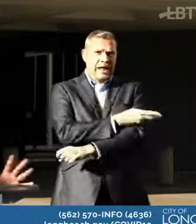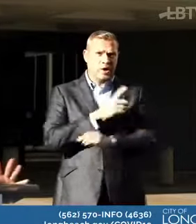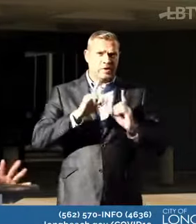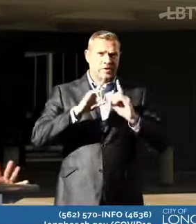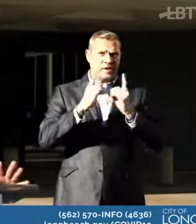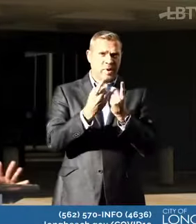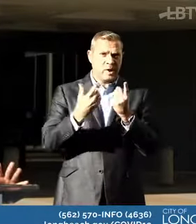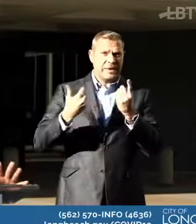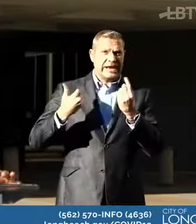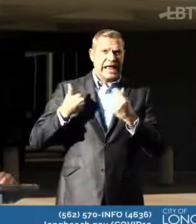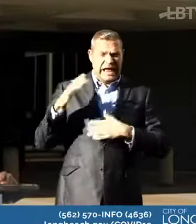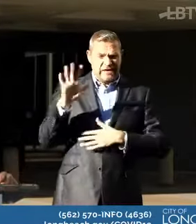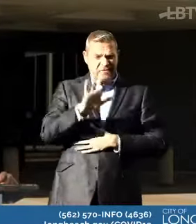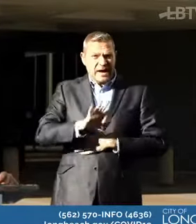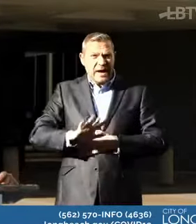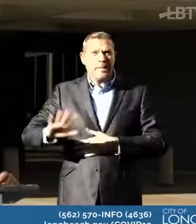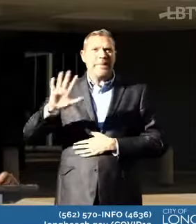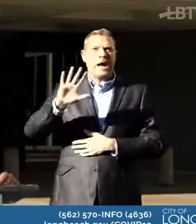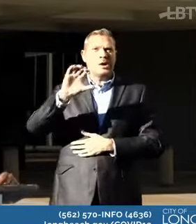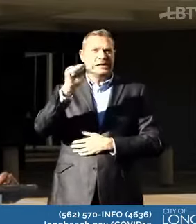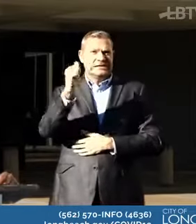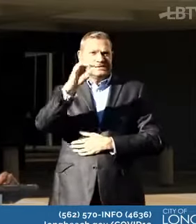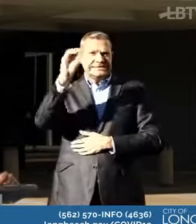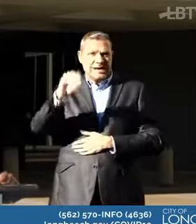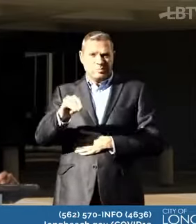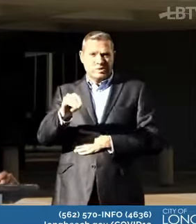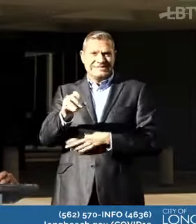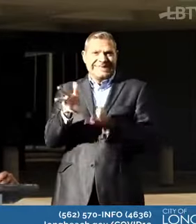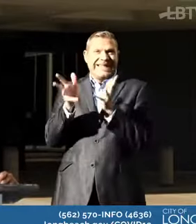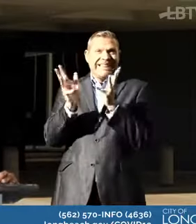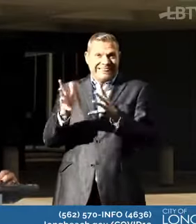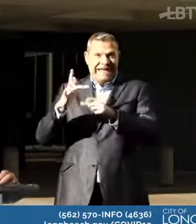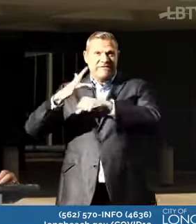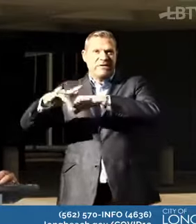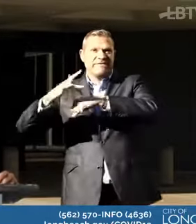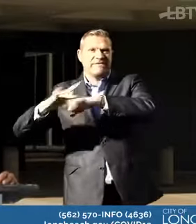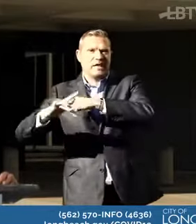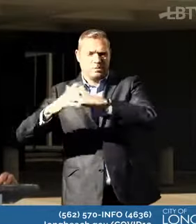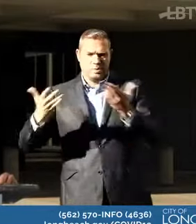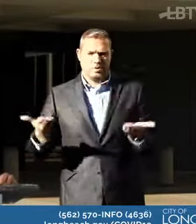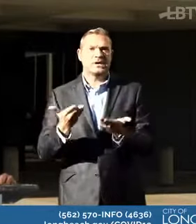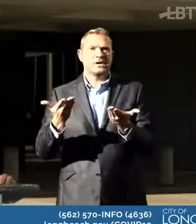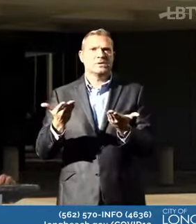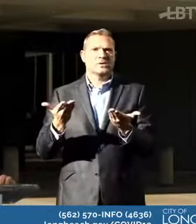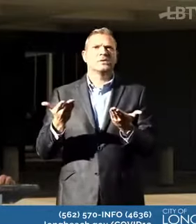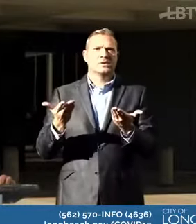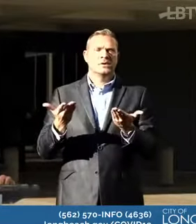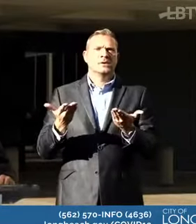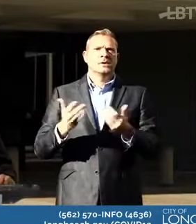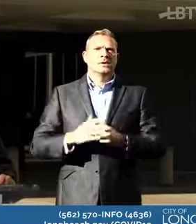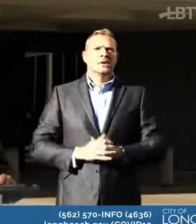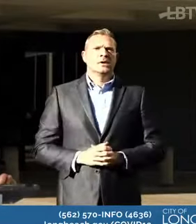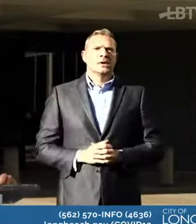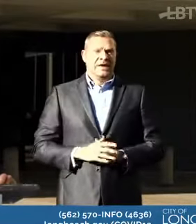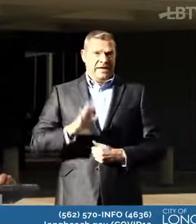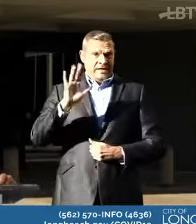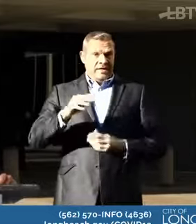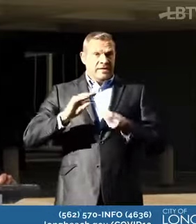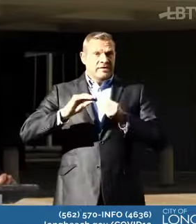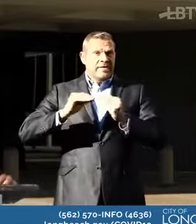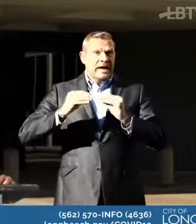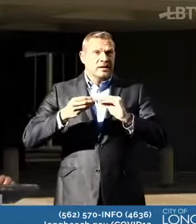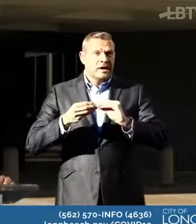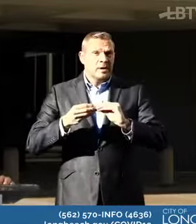about 10% here left of ICU beds within our system, but that number